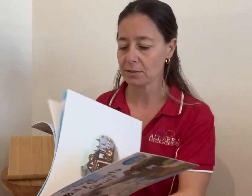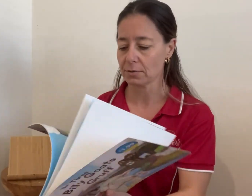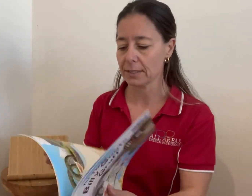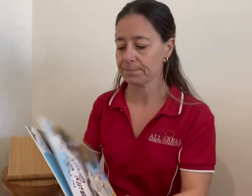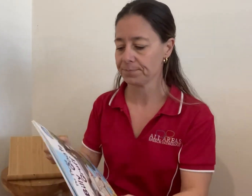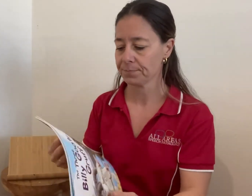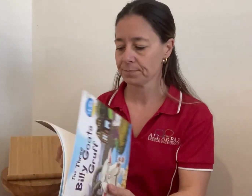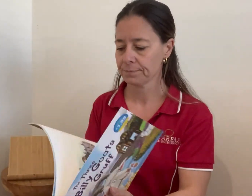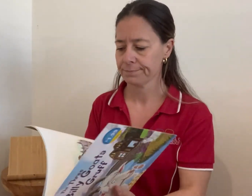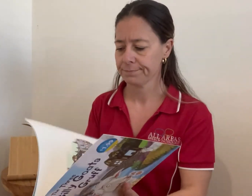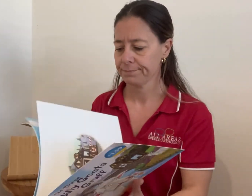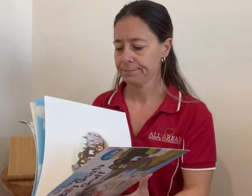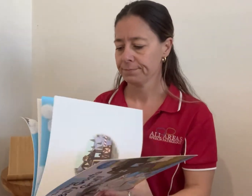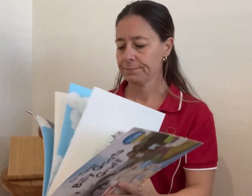story.